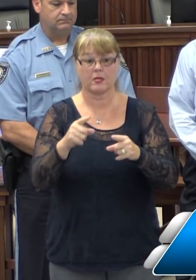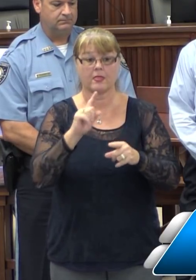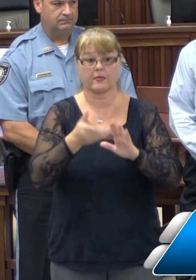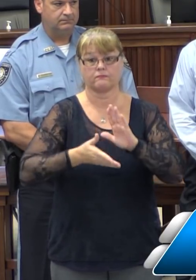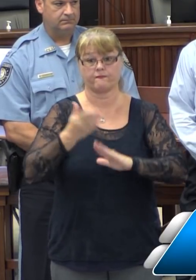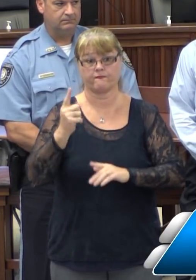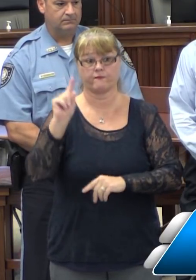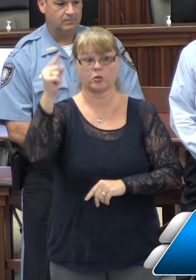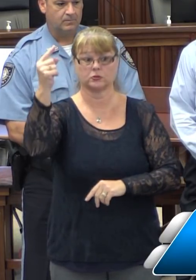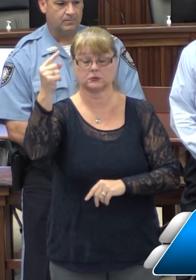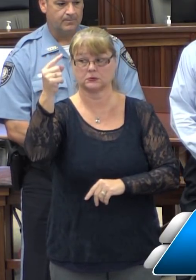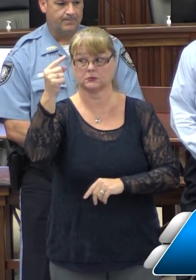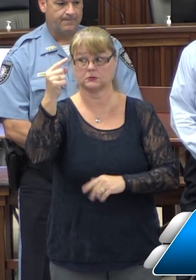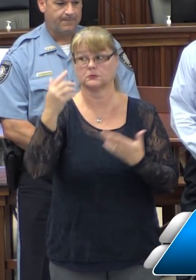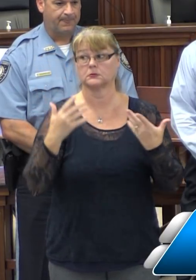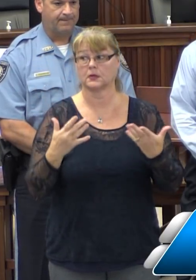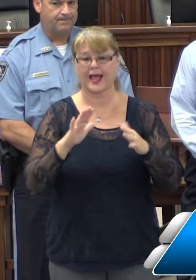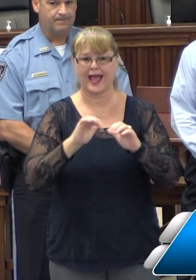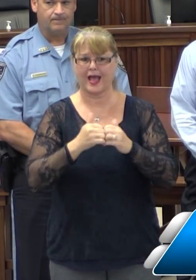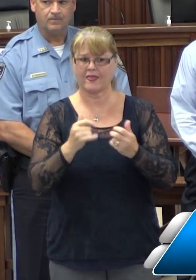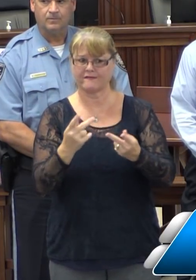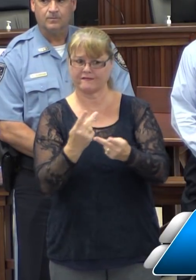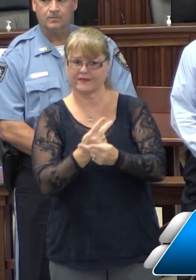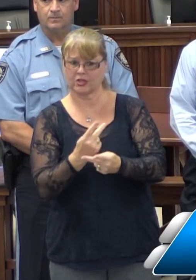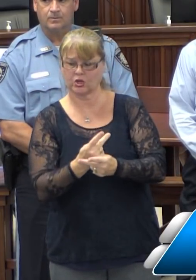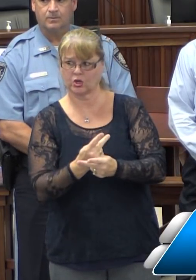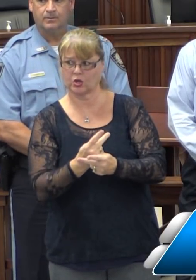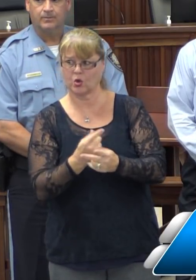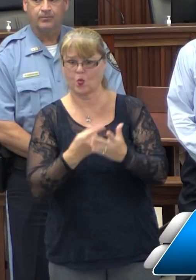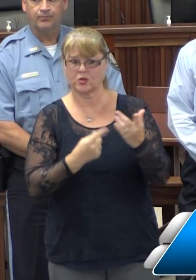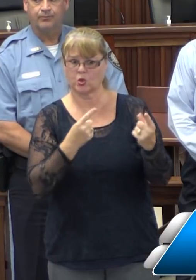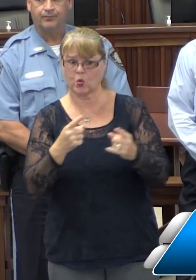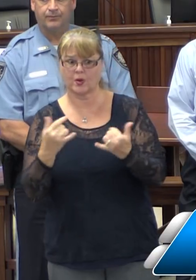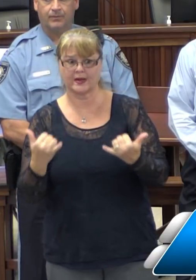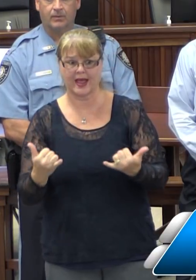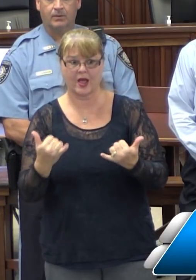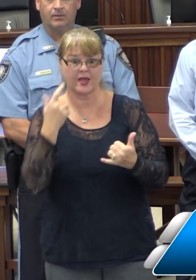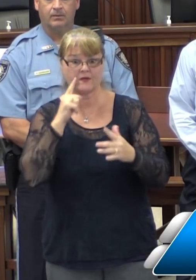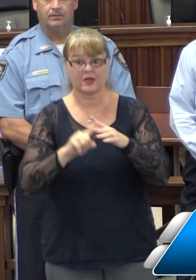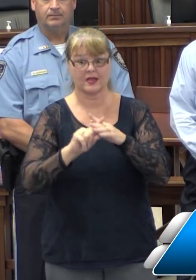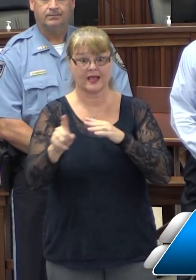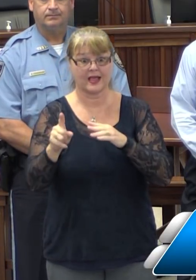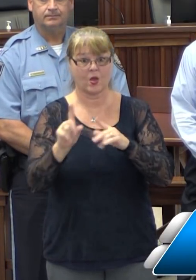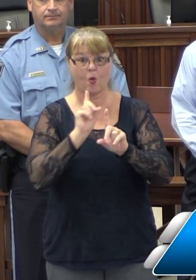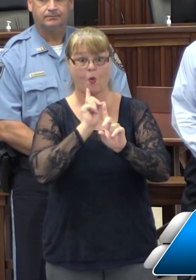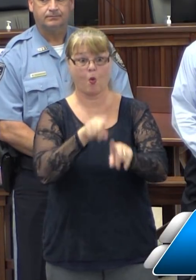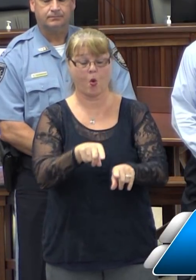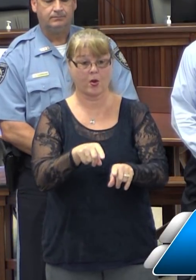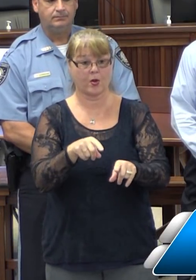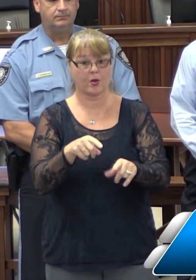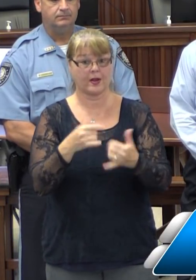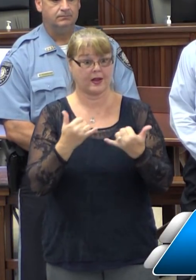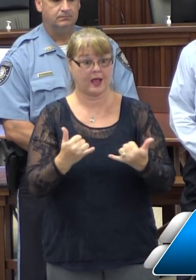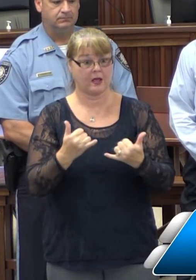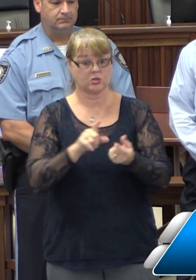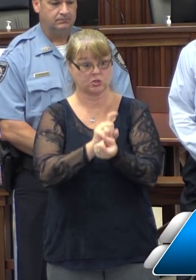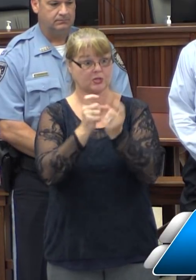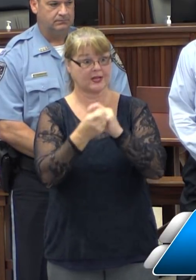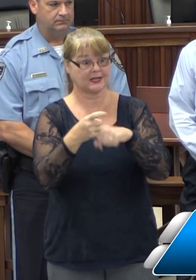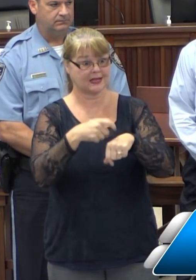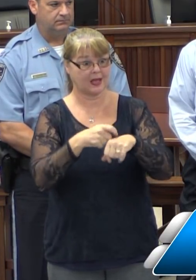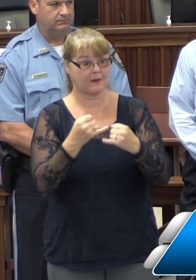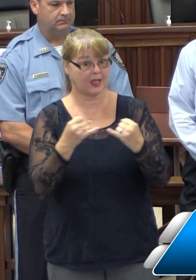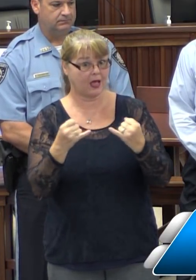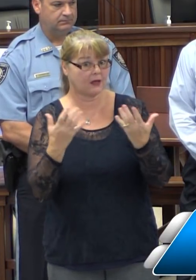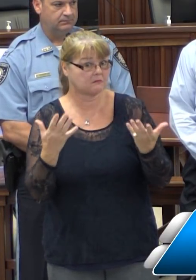first. How does that figure into what's going on now? If an evacuation order is issued, doesn't that change that